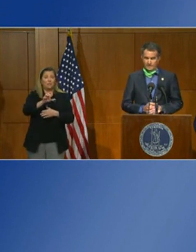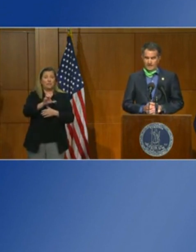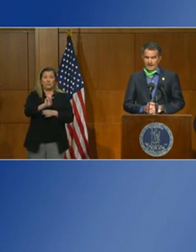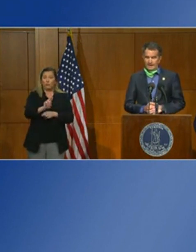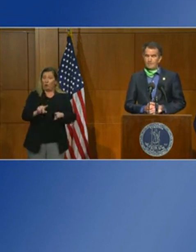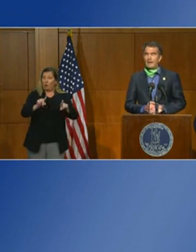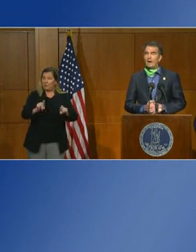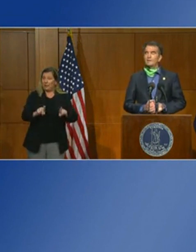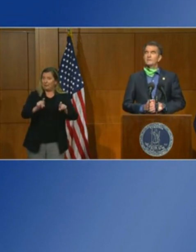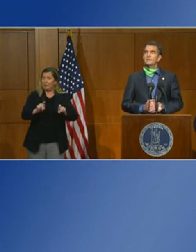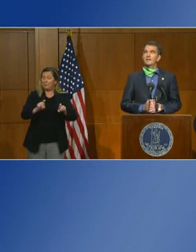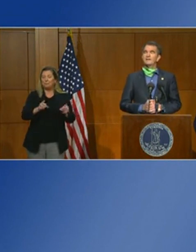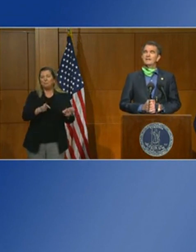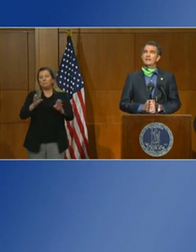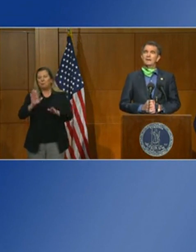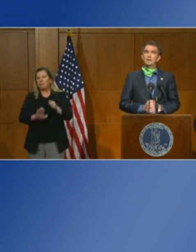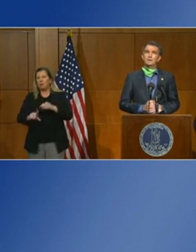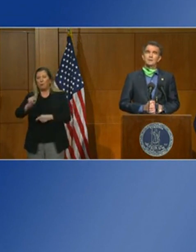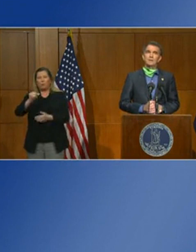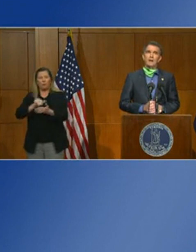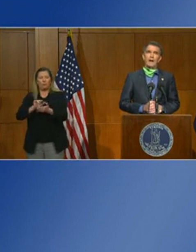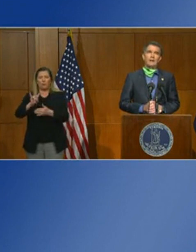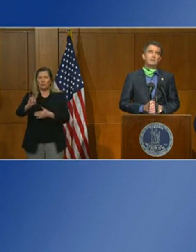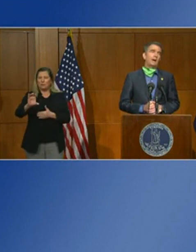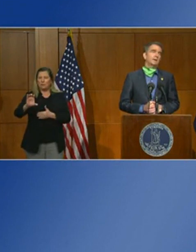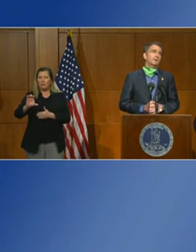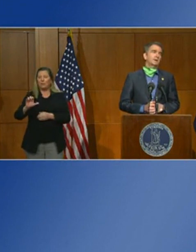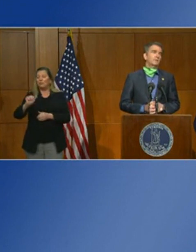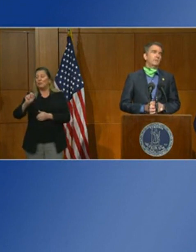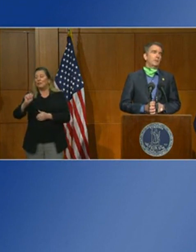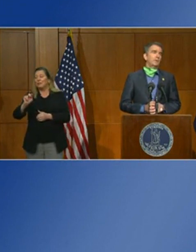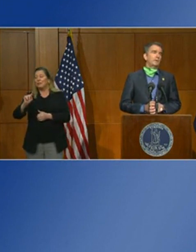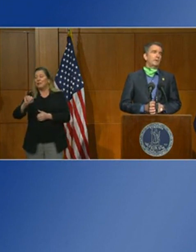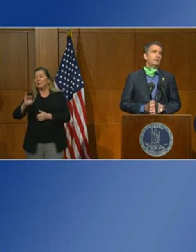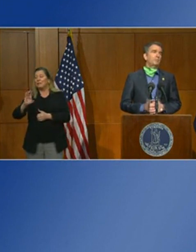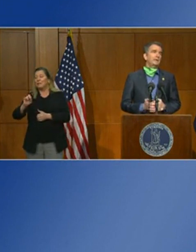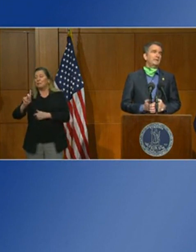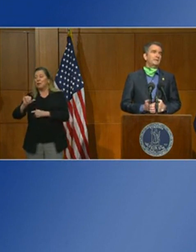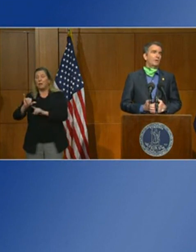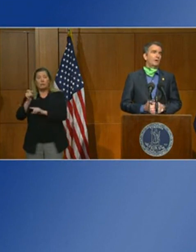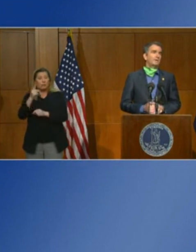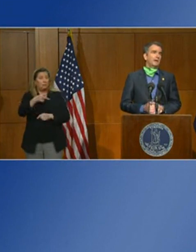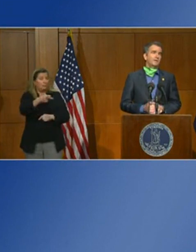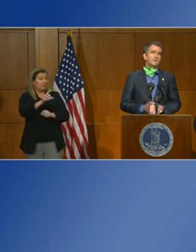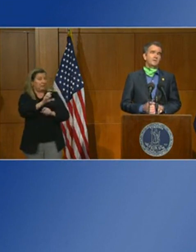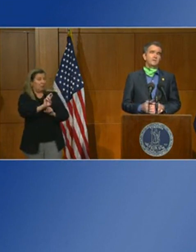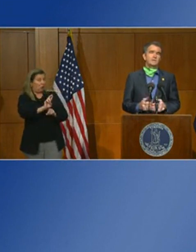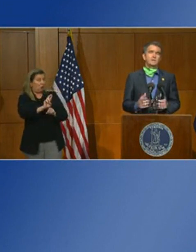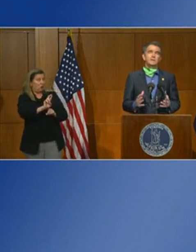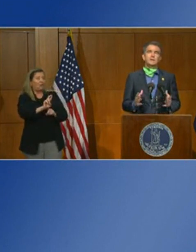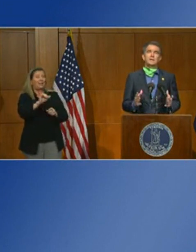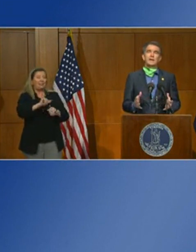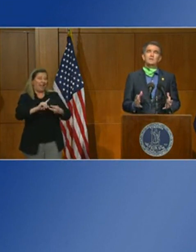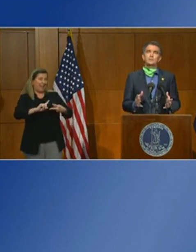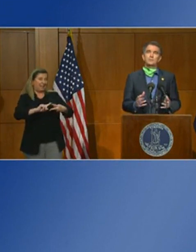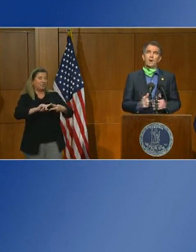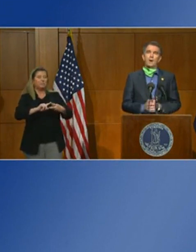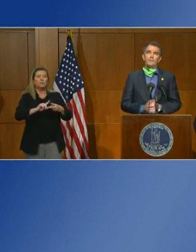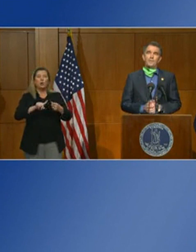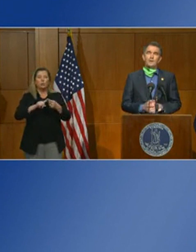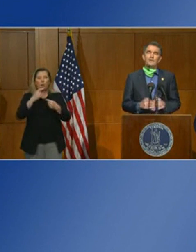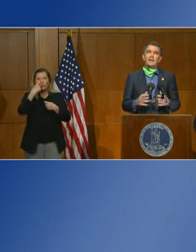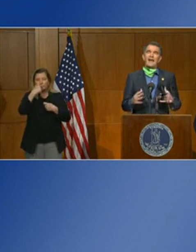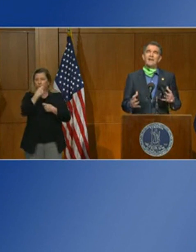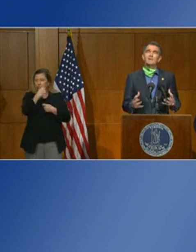tests and about 1,700 antibody tests. Remember, the PCR test is the nasal